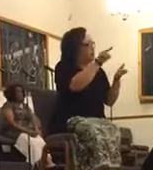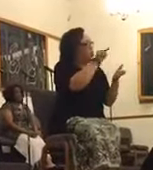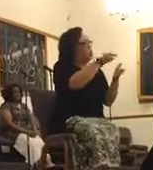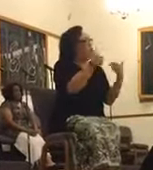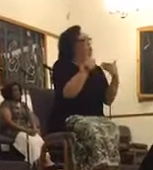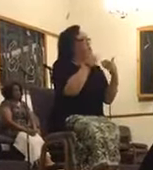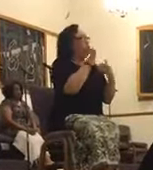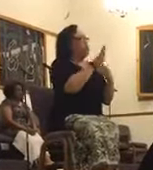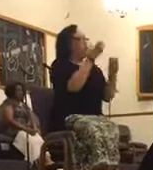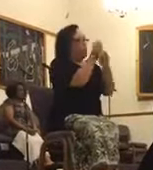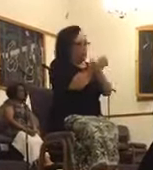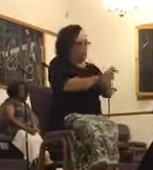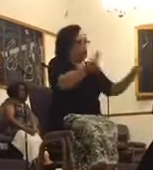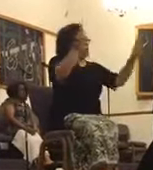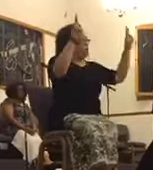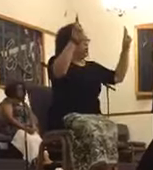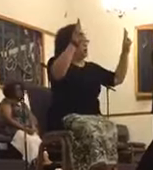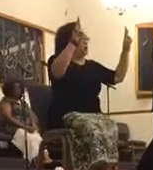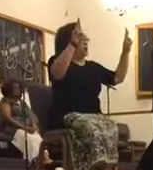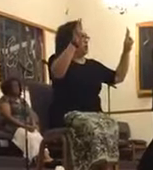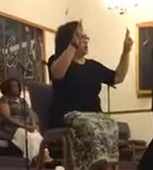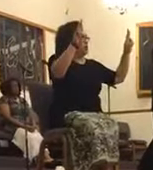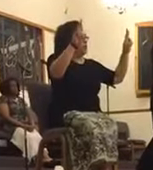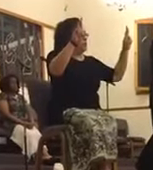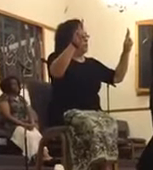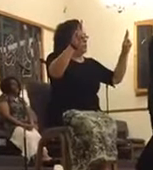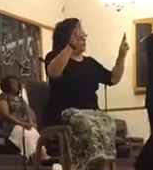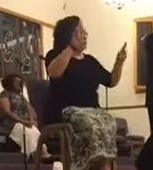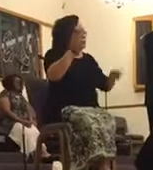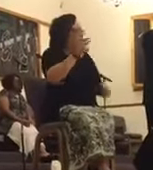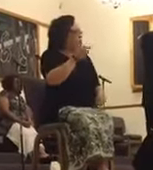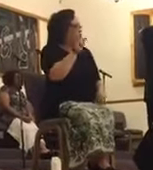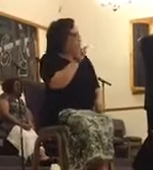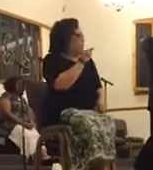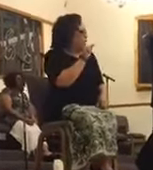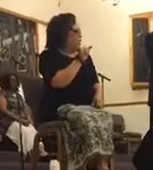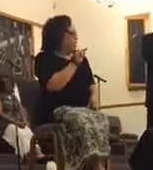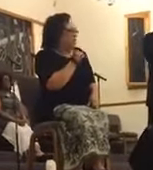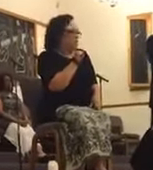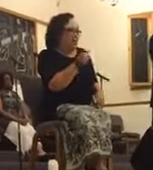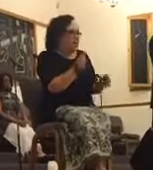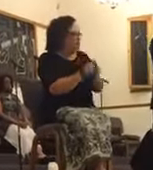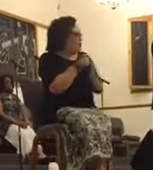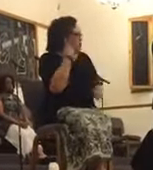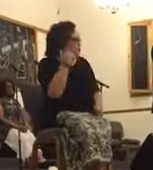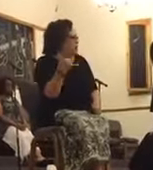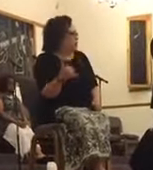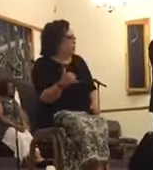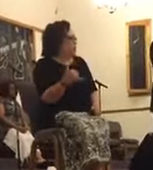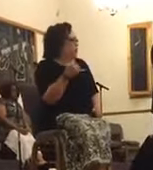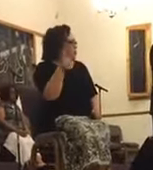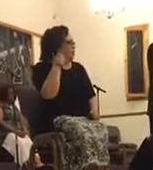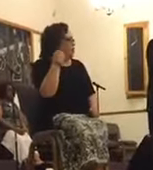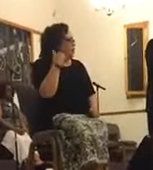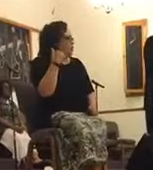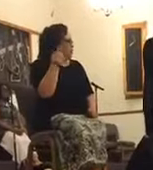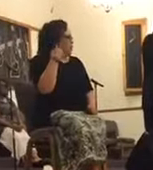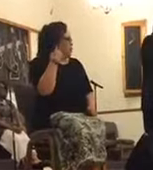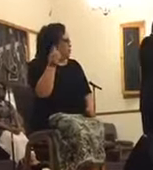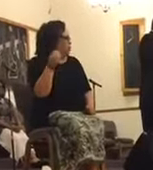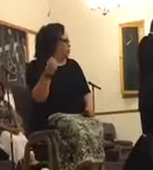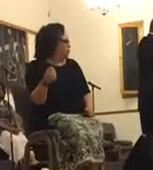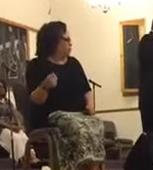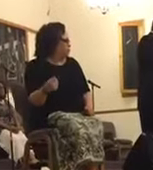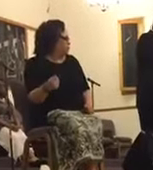redeemed. Not with corruptible things like silver or gold, but with the precious